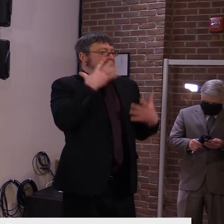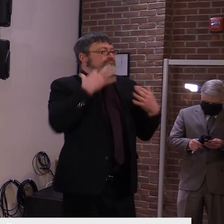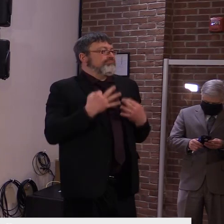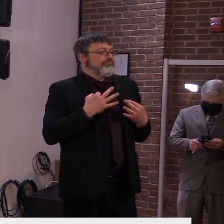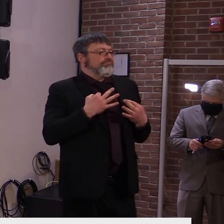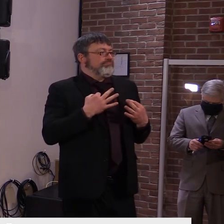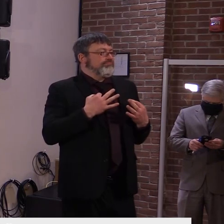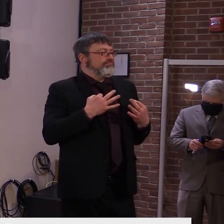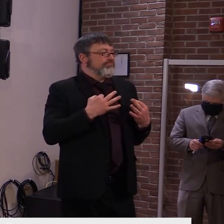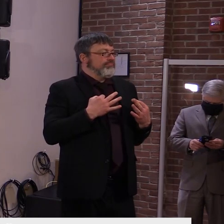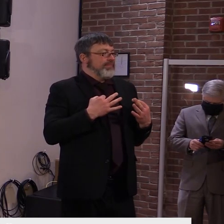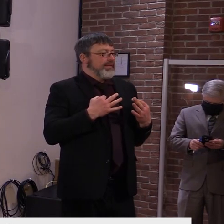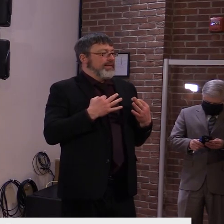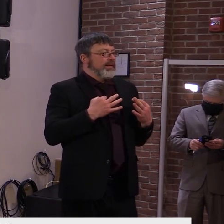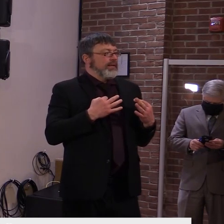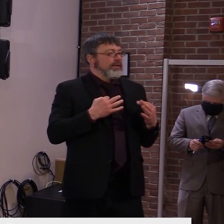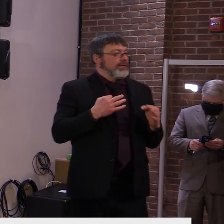same.